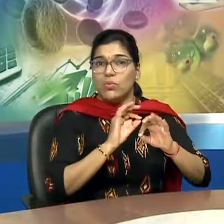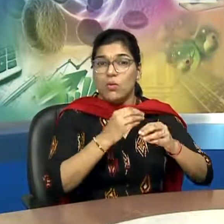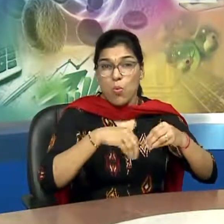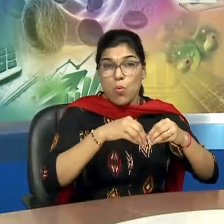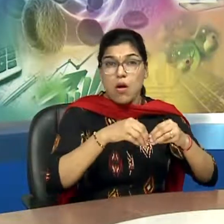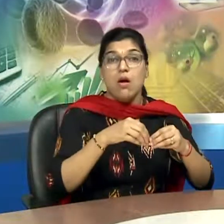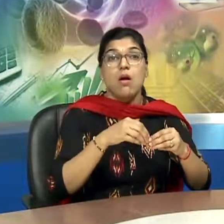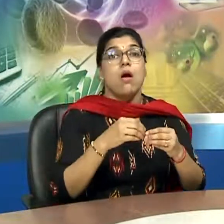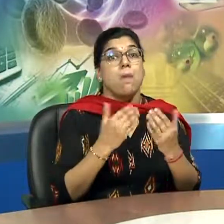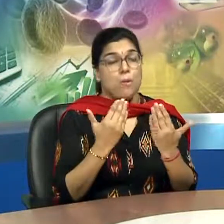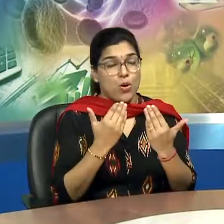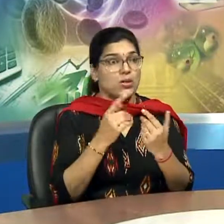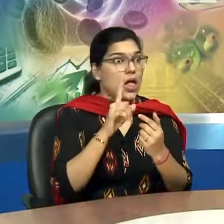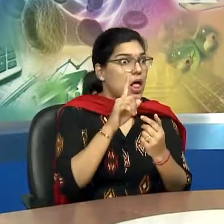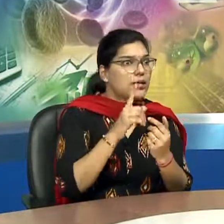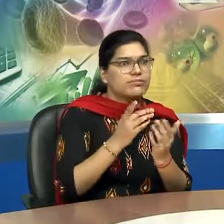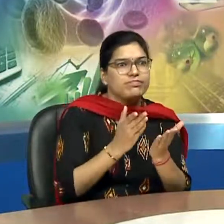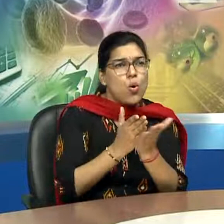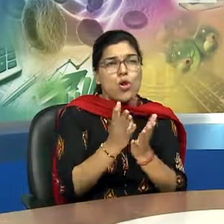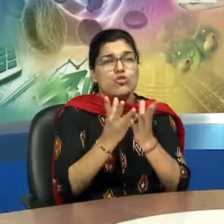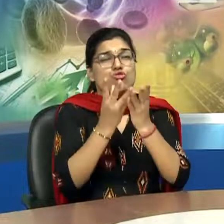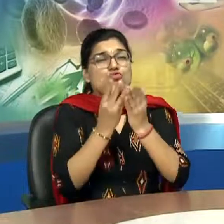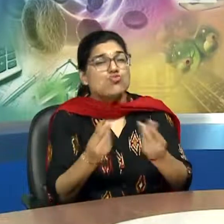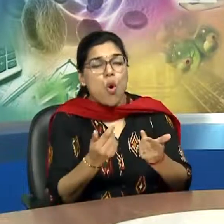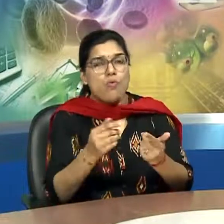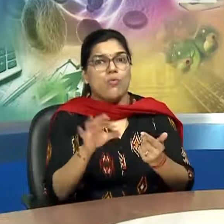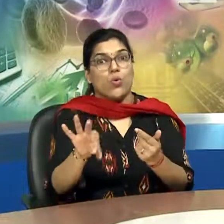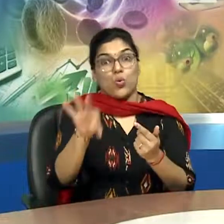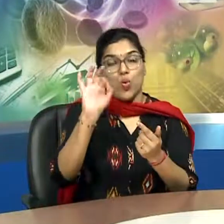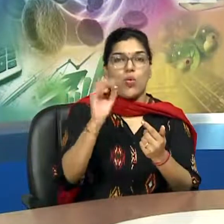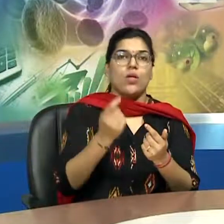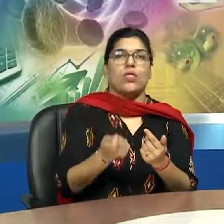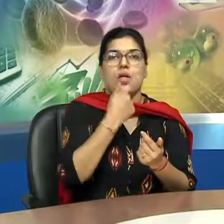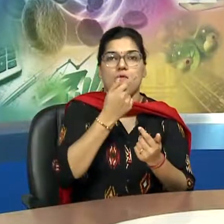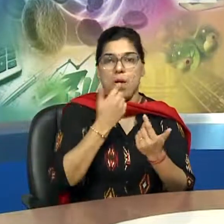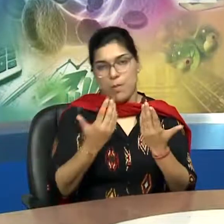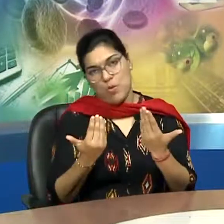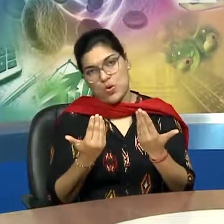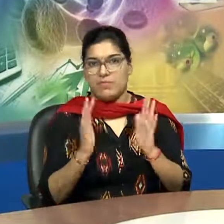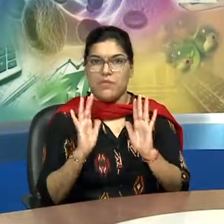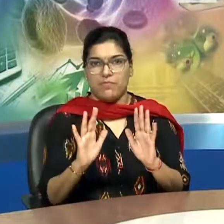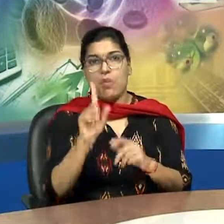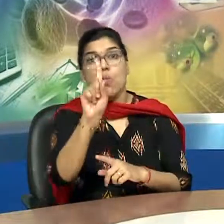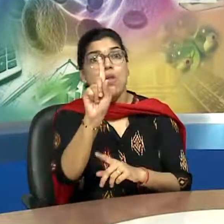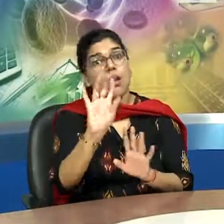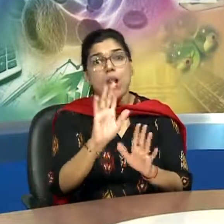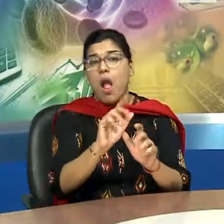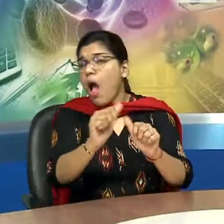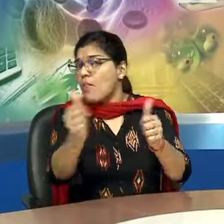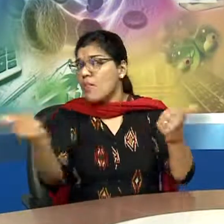And we all know that the choice to seek treatment is not only courageous, but it is